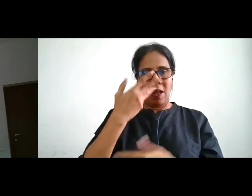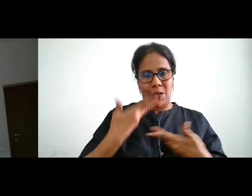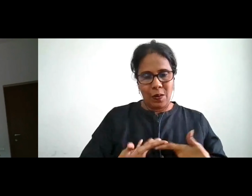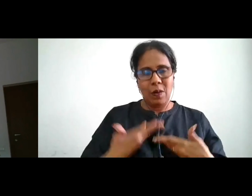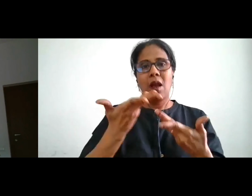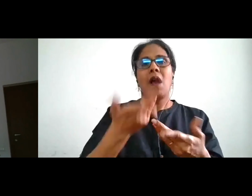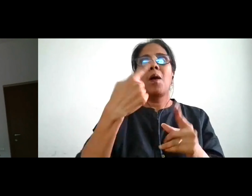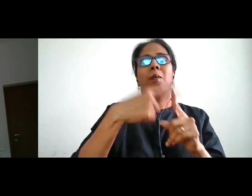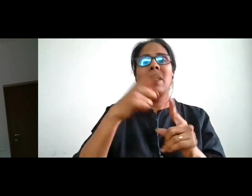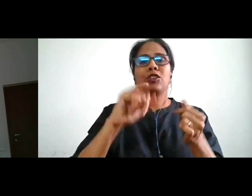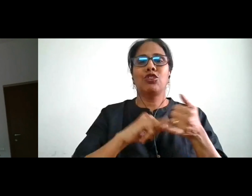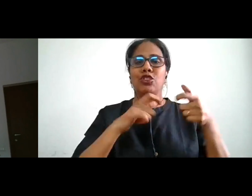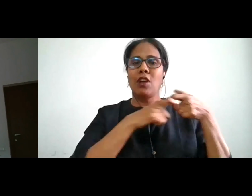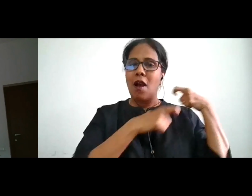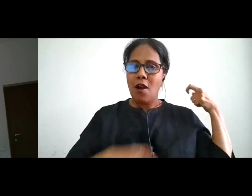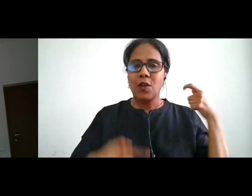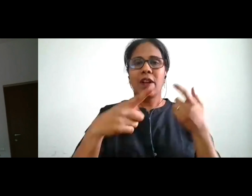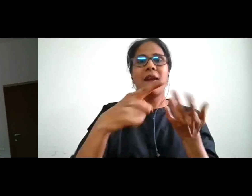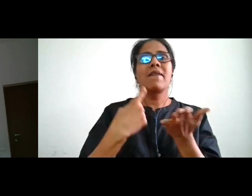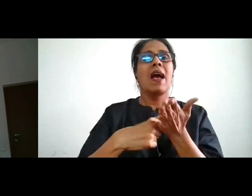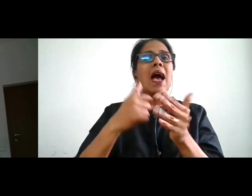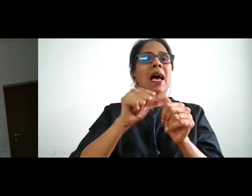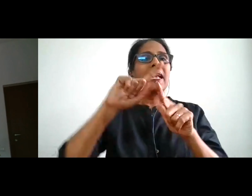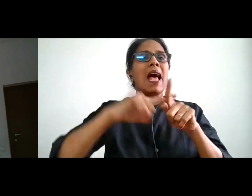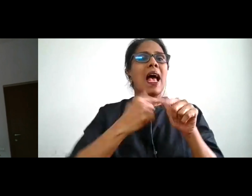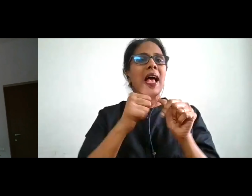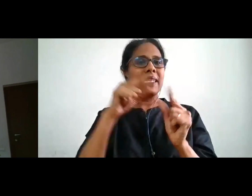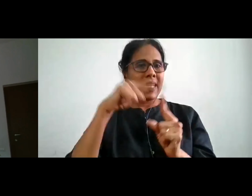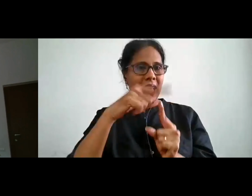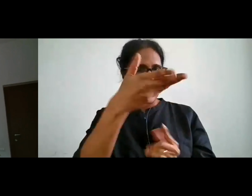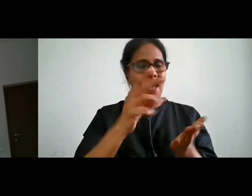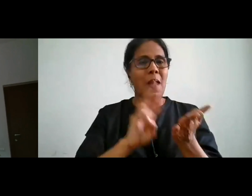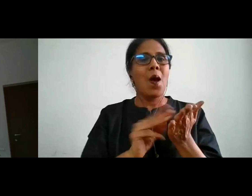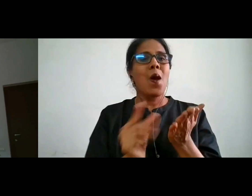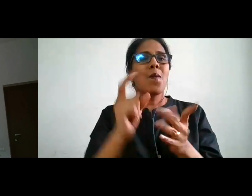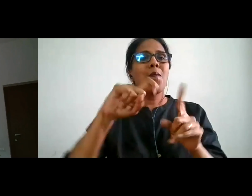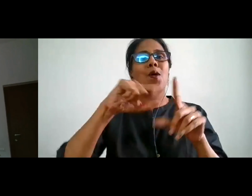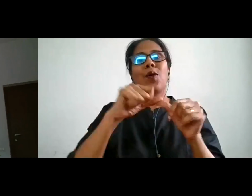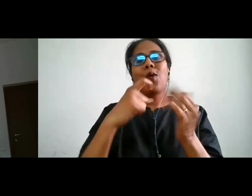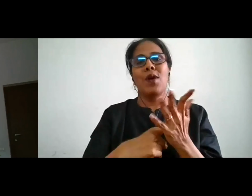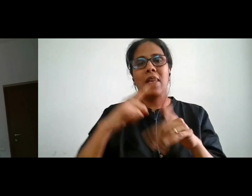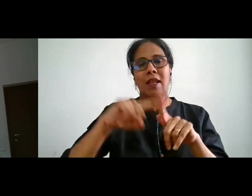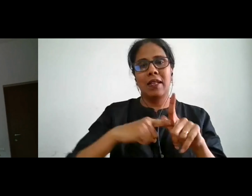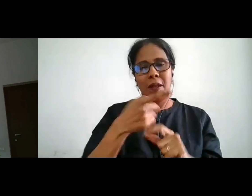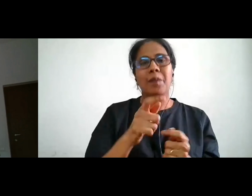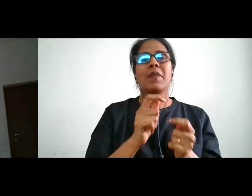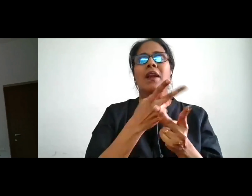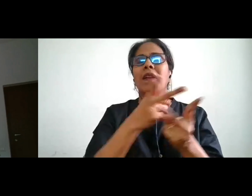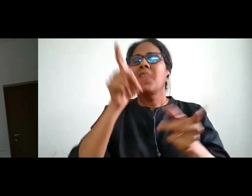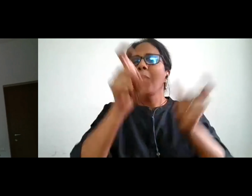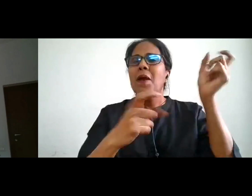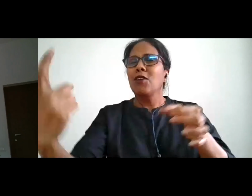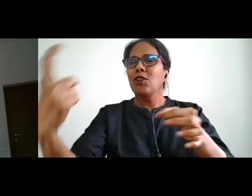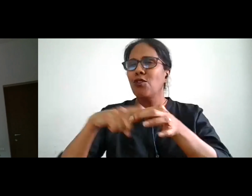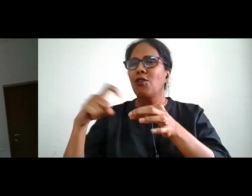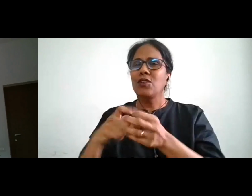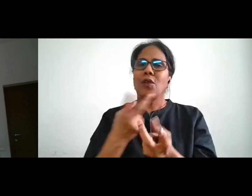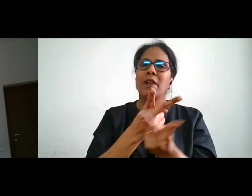Saurav, Mr. Rajat Mukherjee, my colleague, esteemed members of the media, distinguished attendees, ladies and gentlemen.